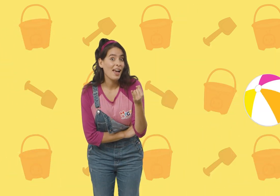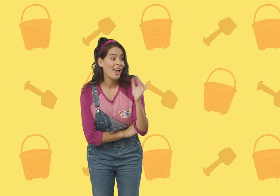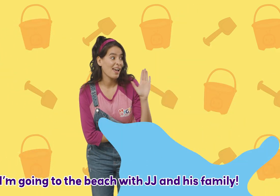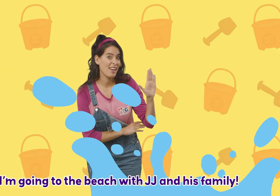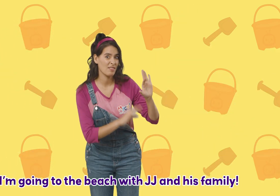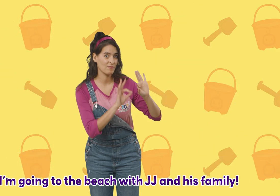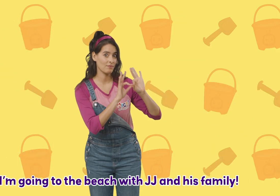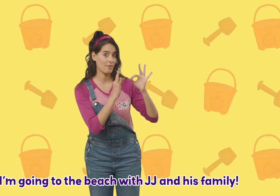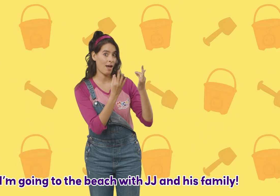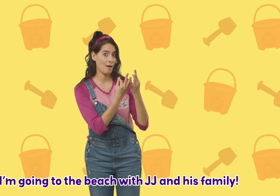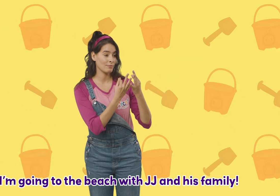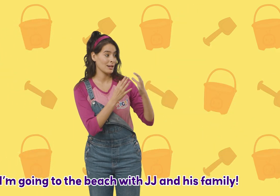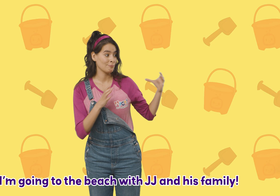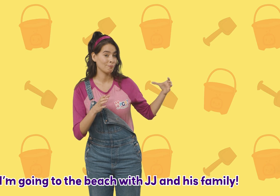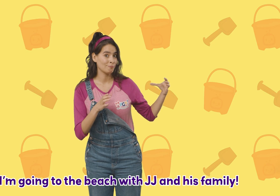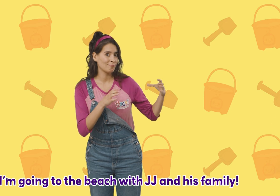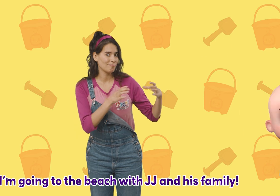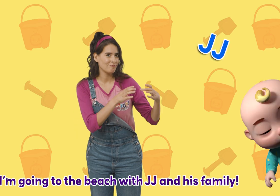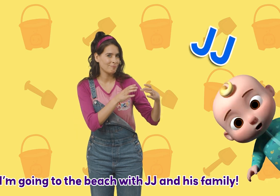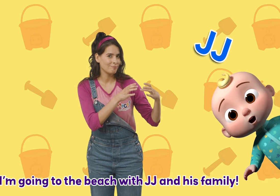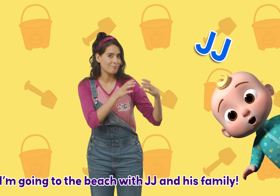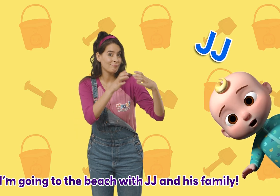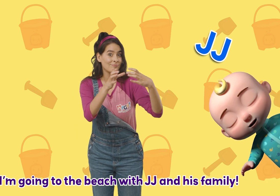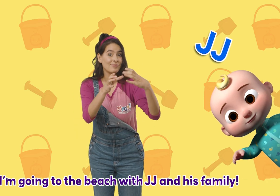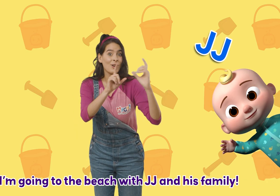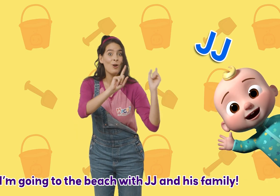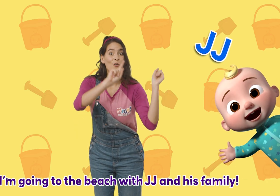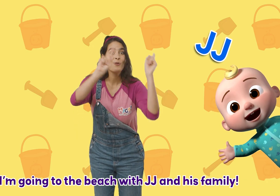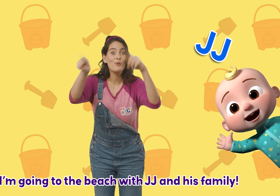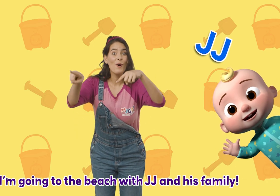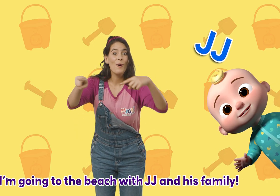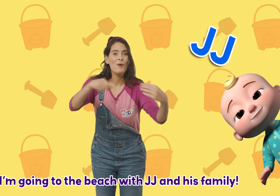I'm going to the beach with JJ and his family.